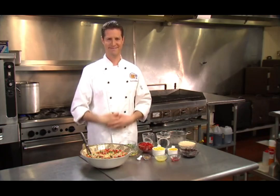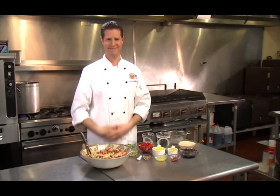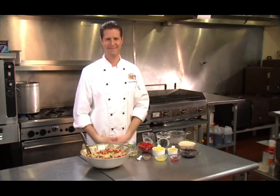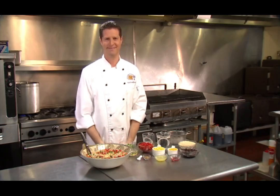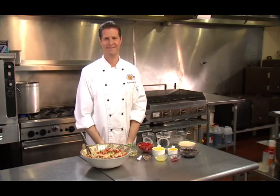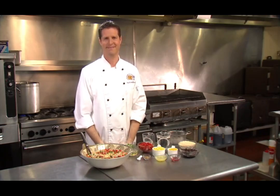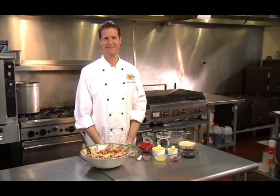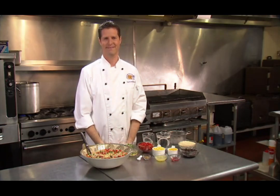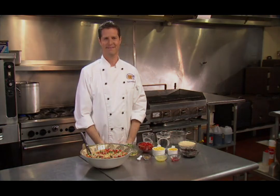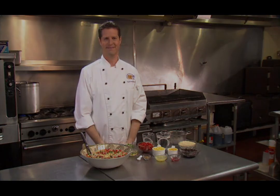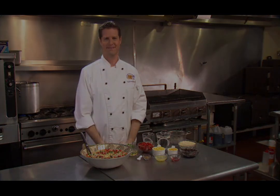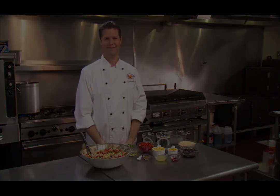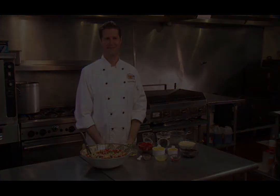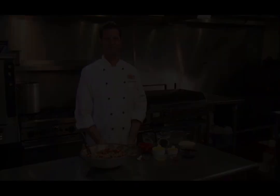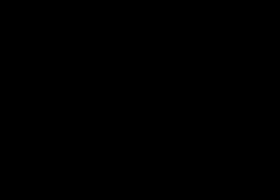more.